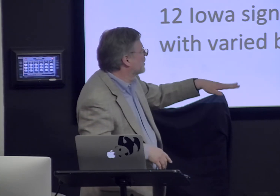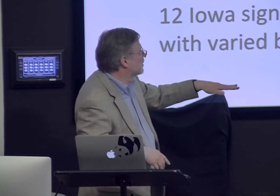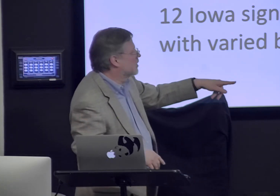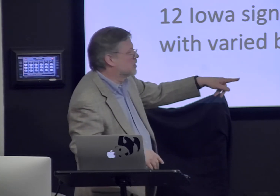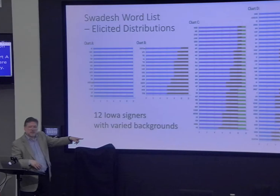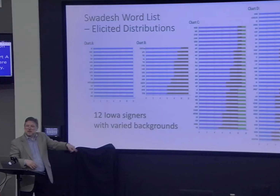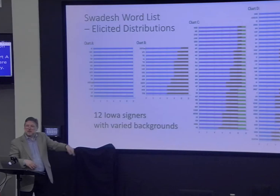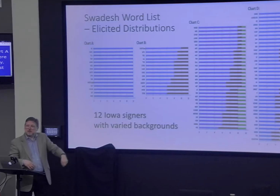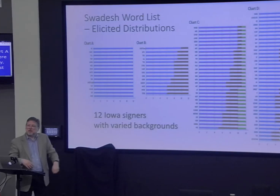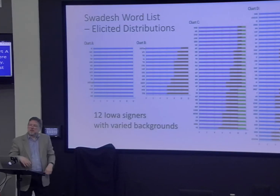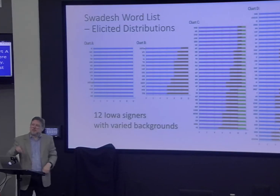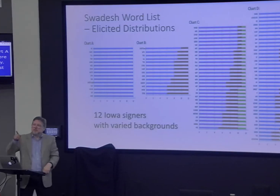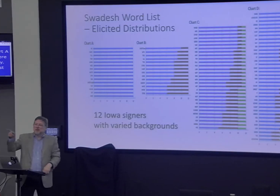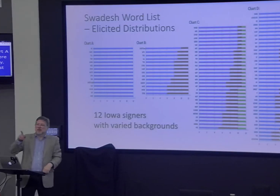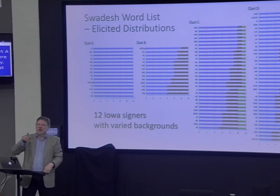variety was here on the bottom,